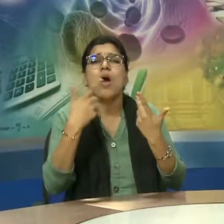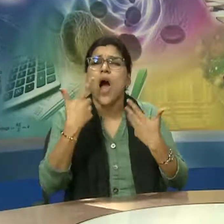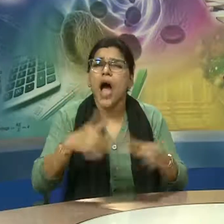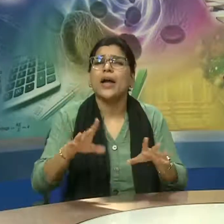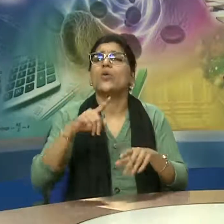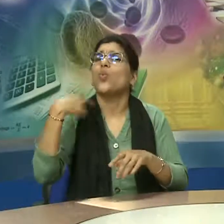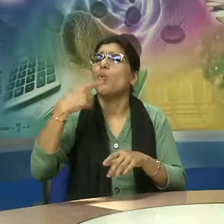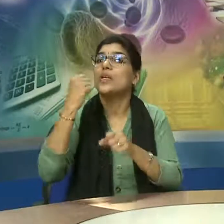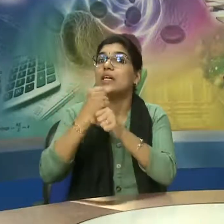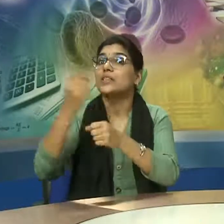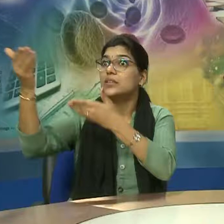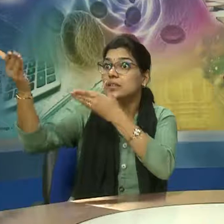tourism